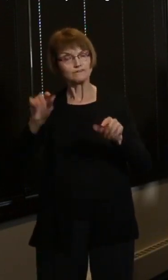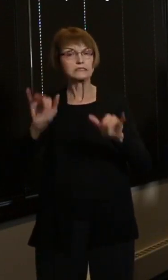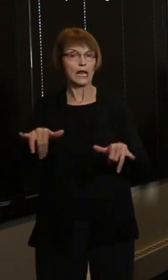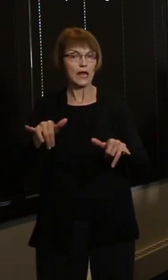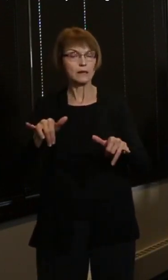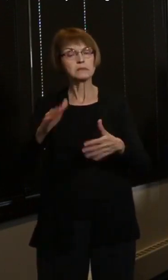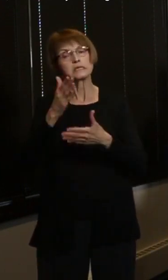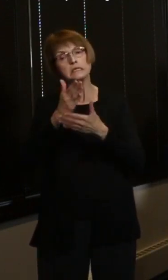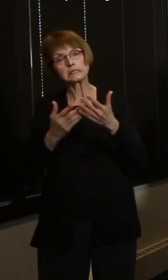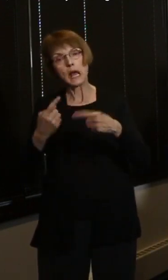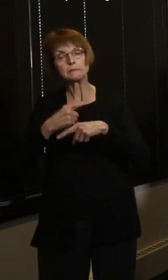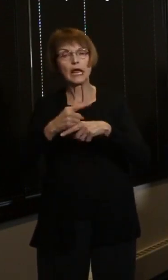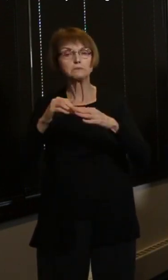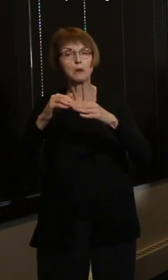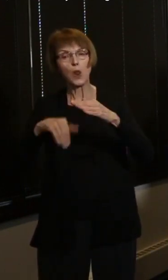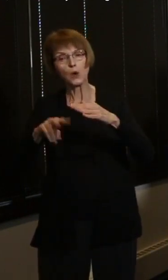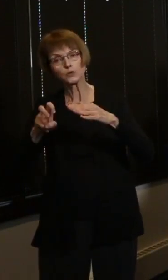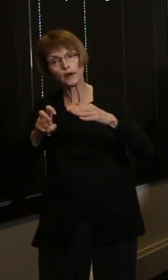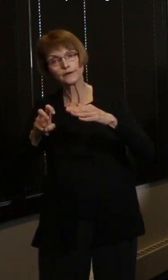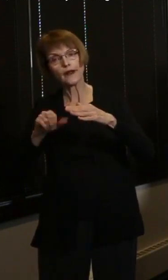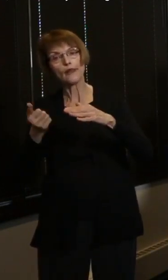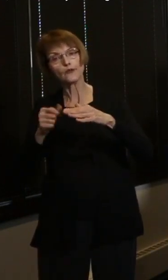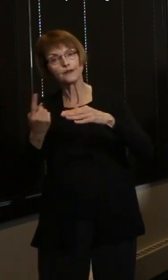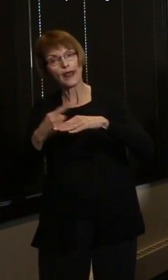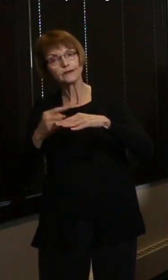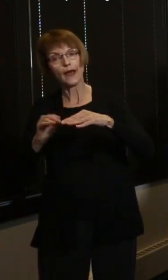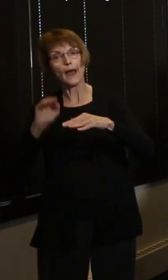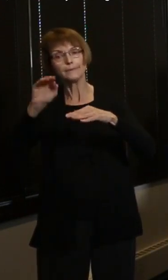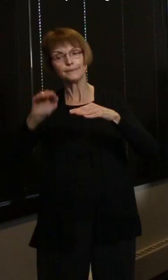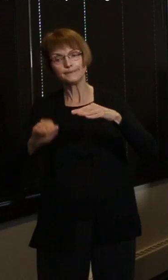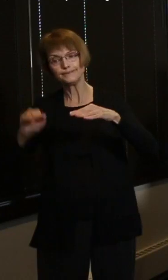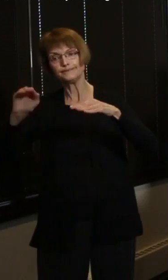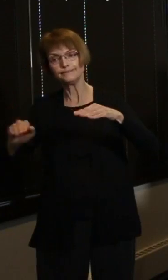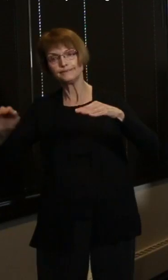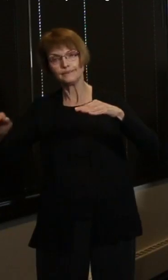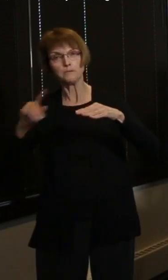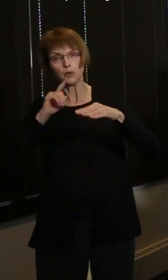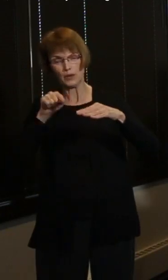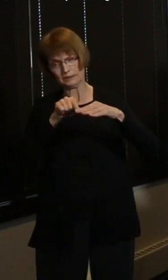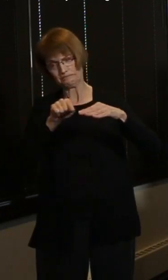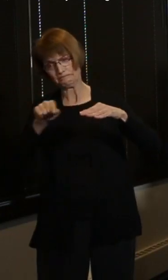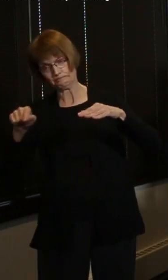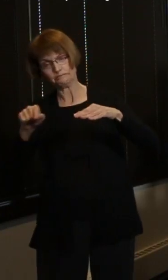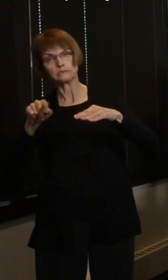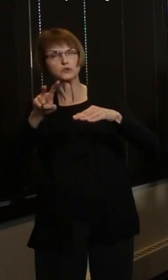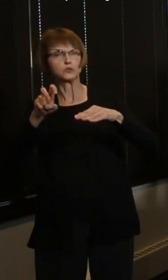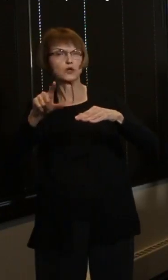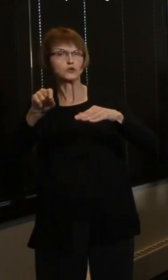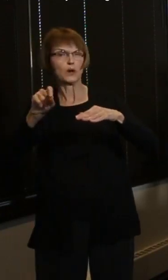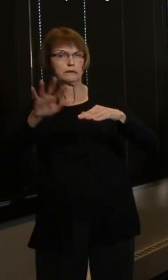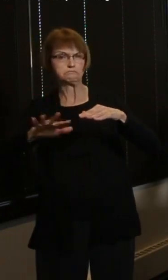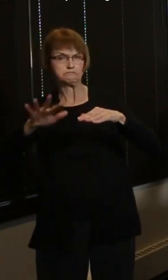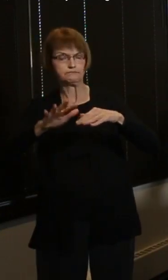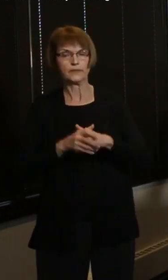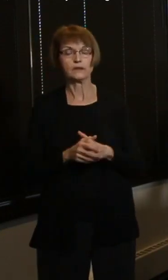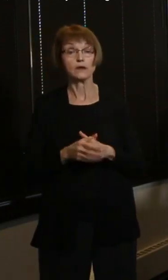other days we come back up, but still hovering right around that 220 mark. A little bit more detail about our